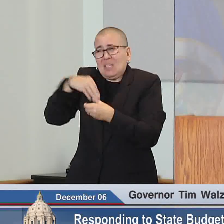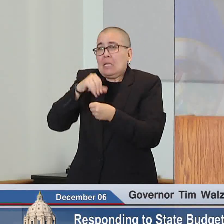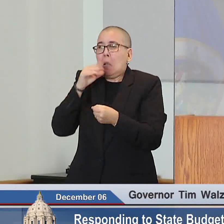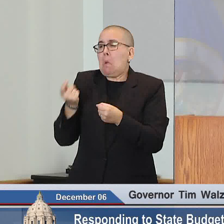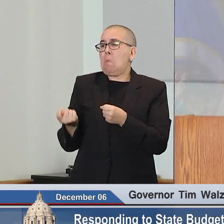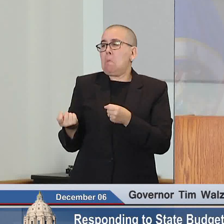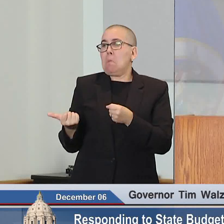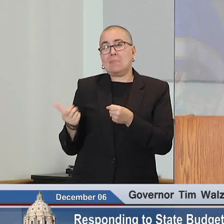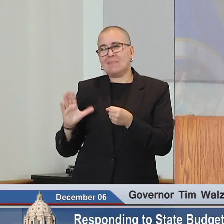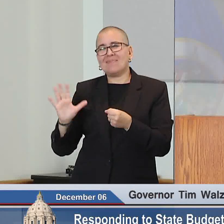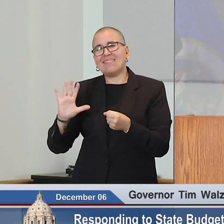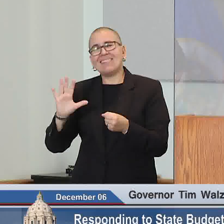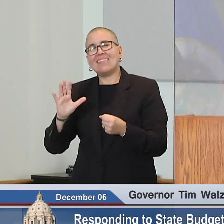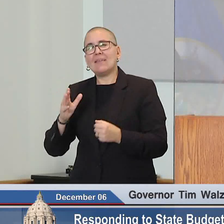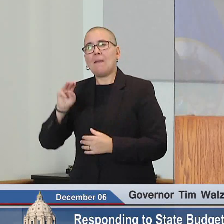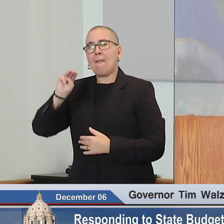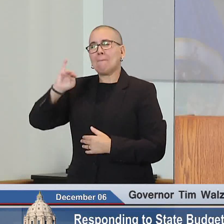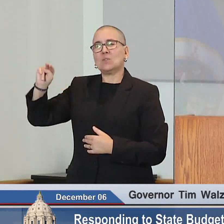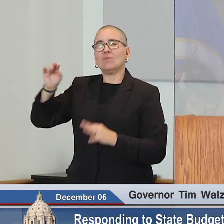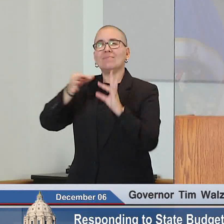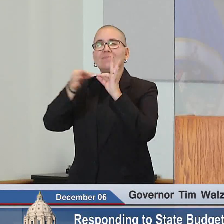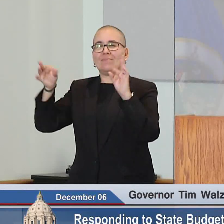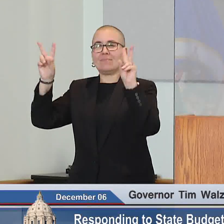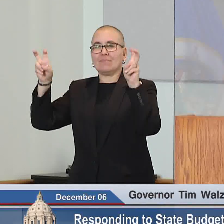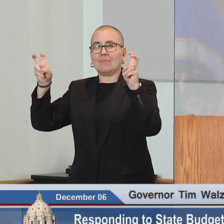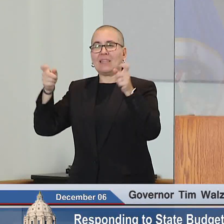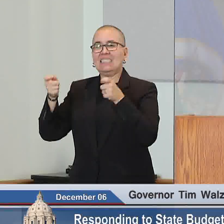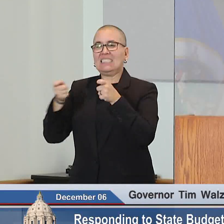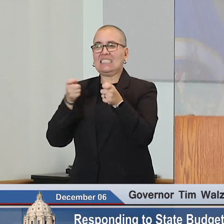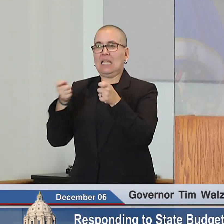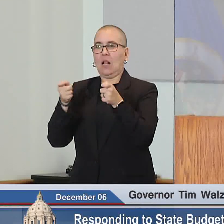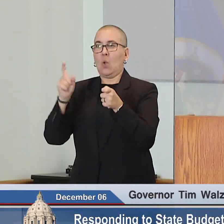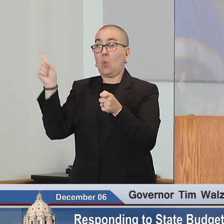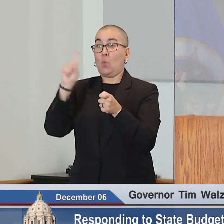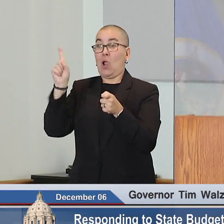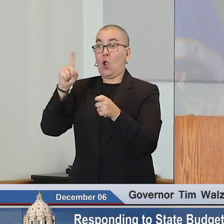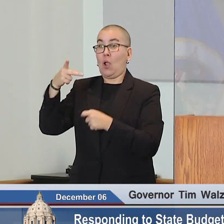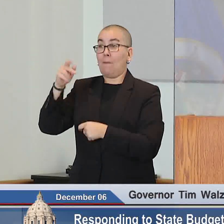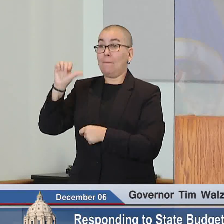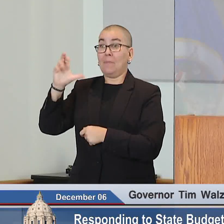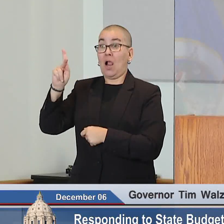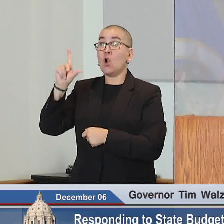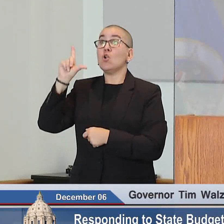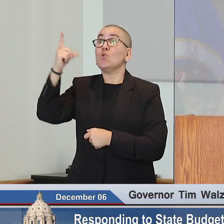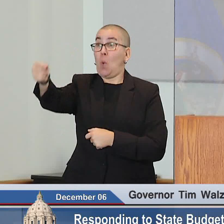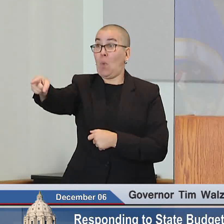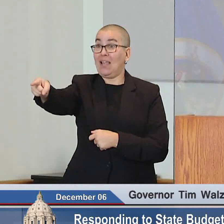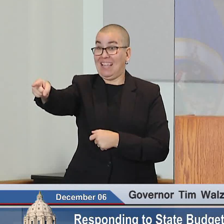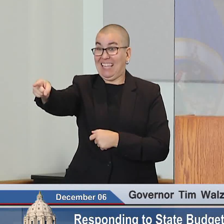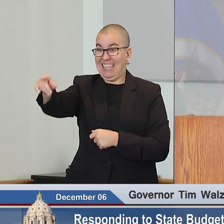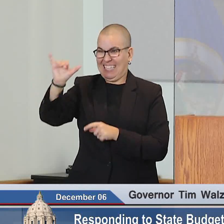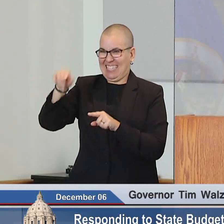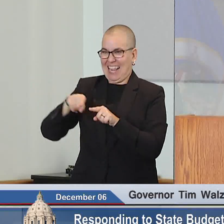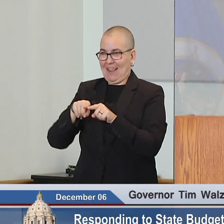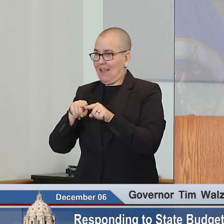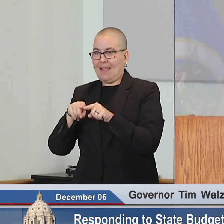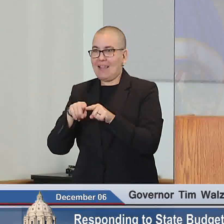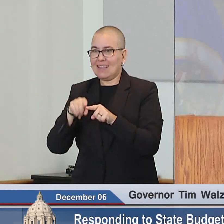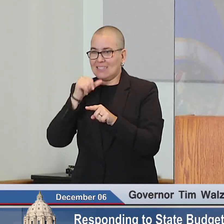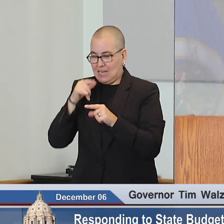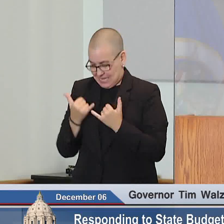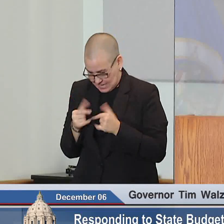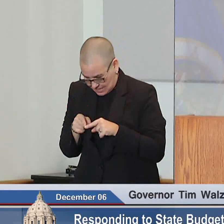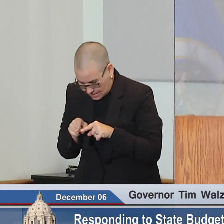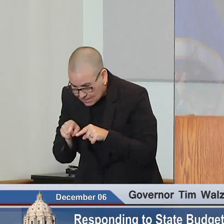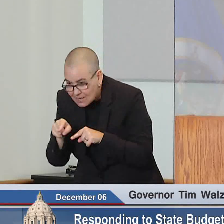where the puck is going to be, everybody's kind of in the same boat. We're just further along in it and have a little more diversified economy. But one of